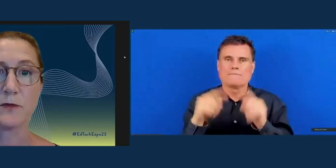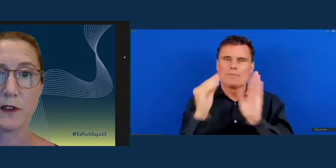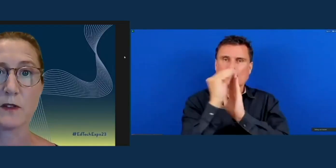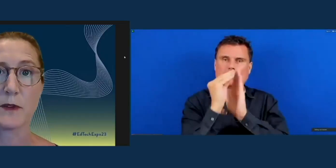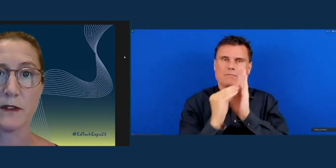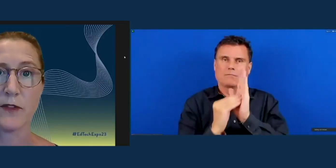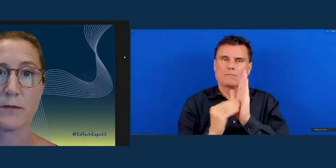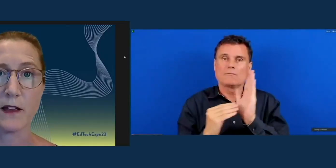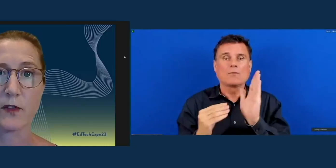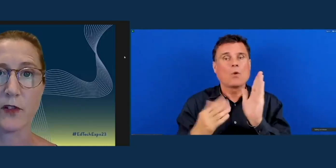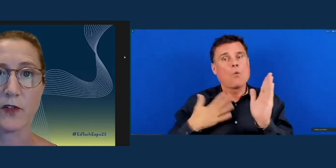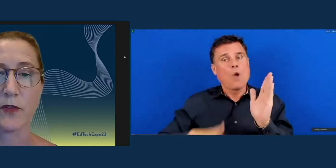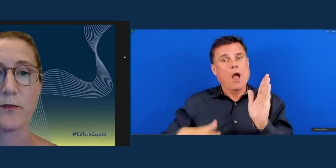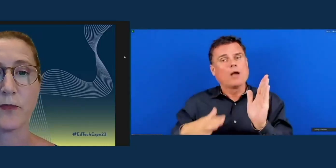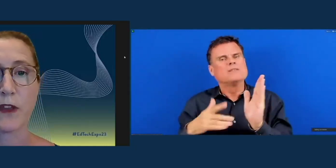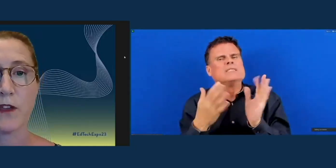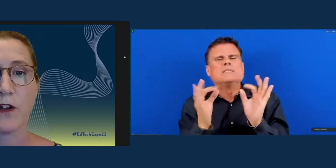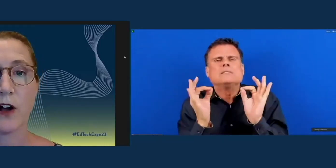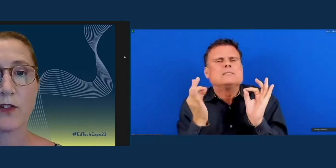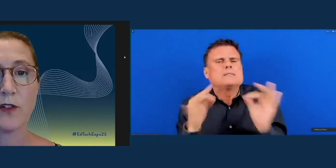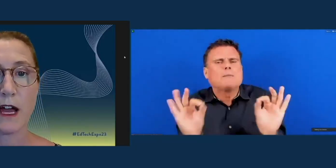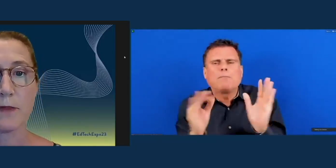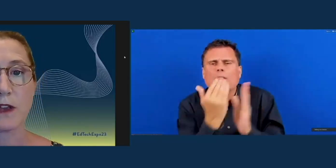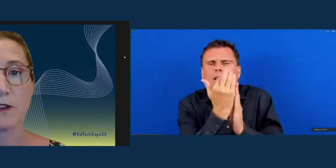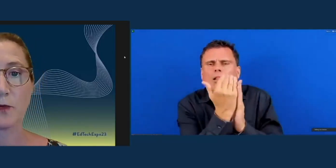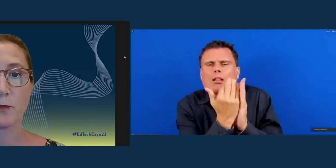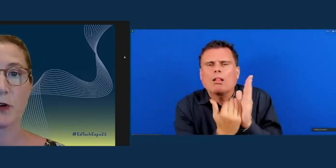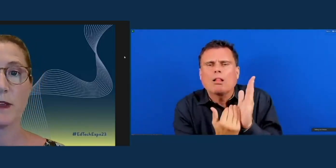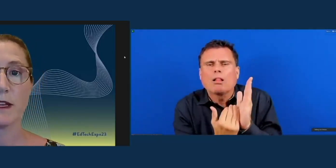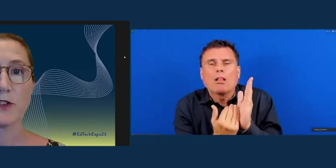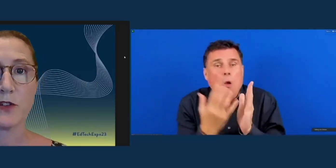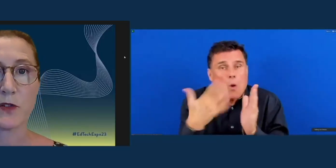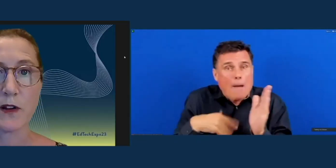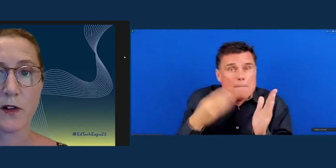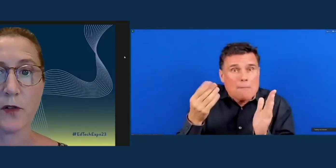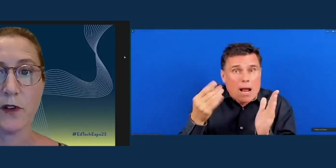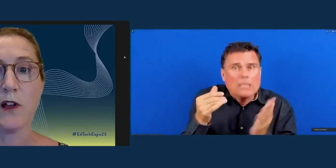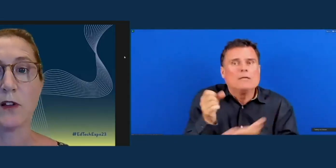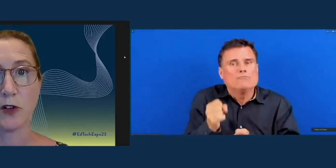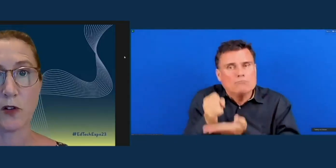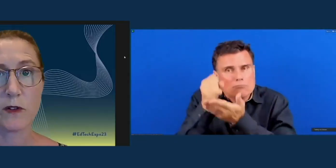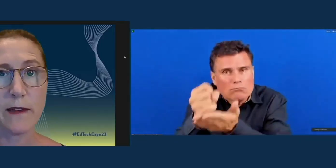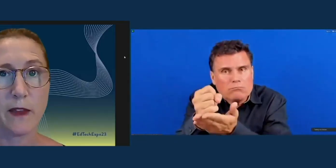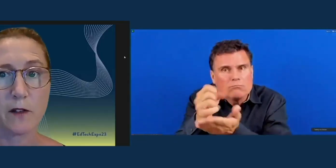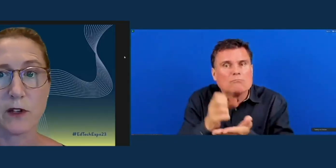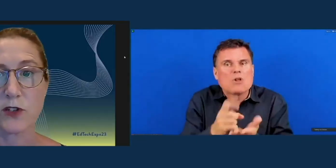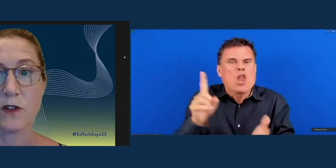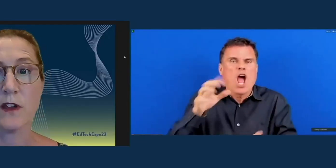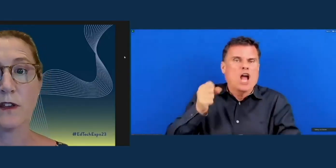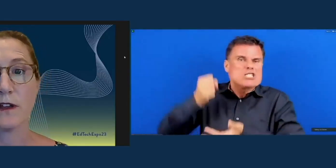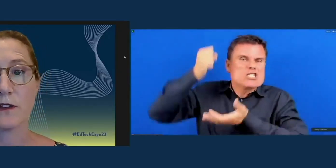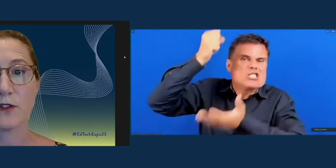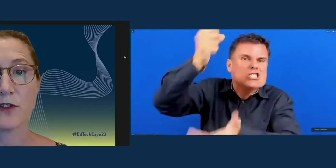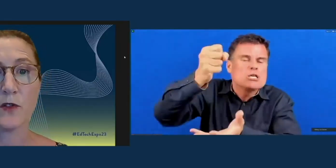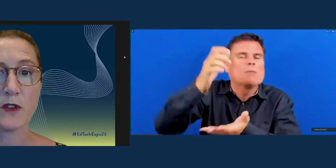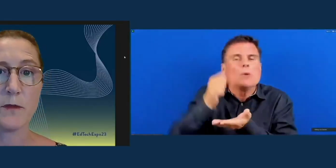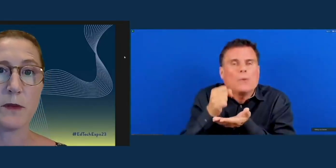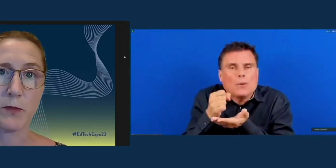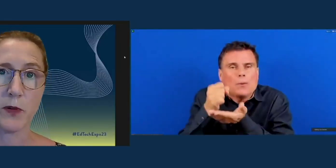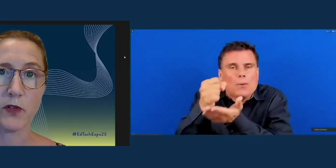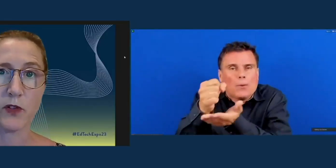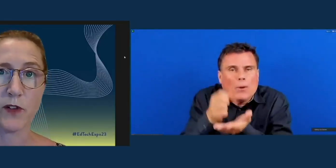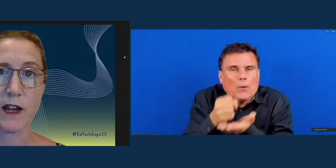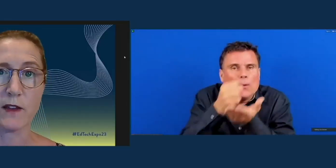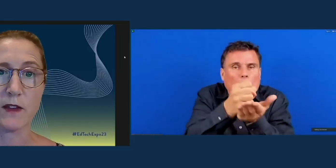tied to really specific milestones. Also, applicants were permitted to use their own local sign language to